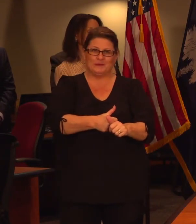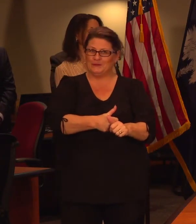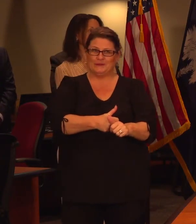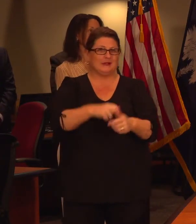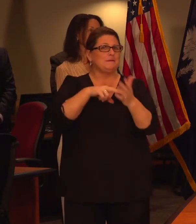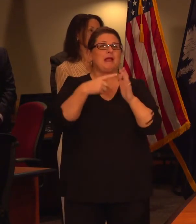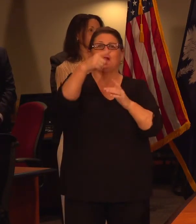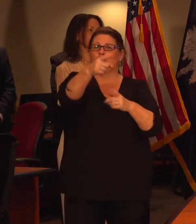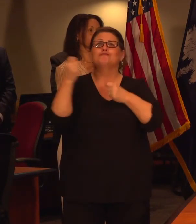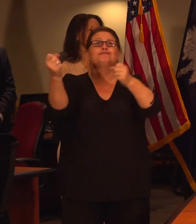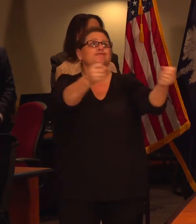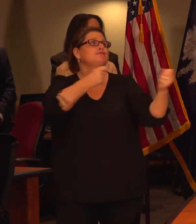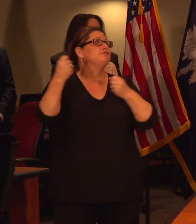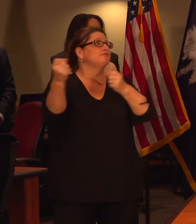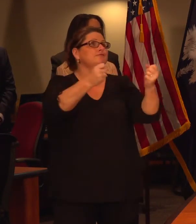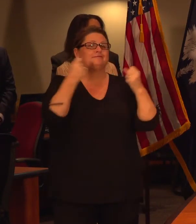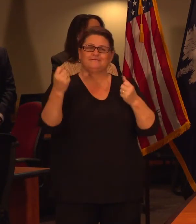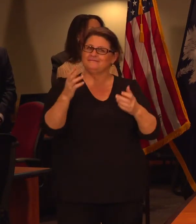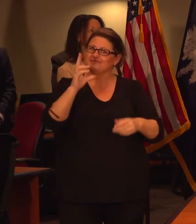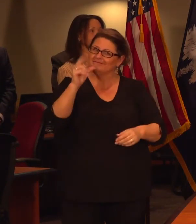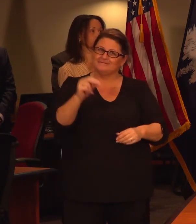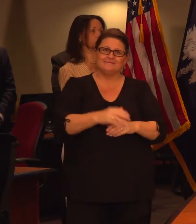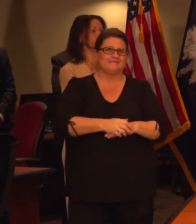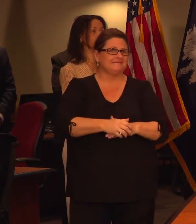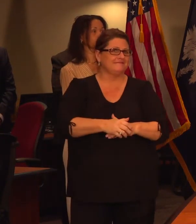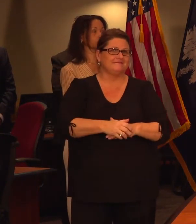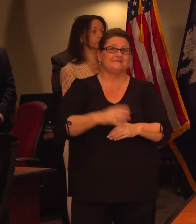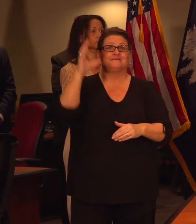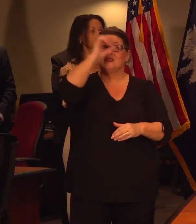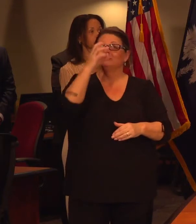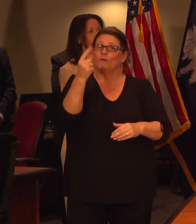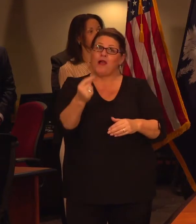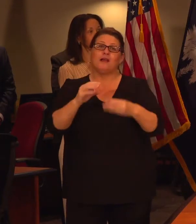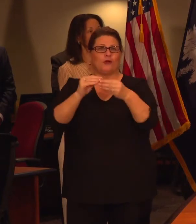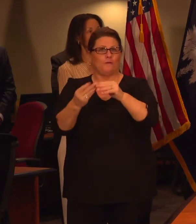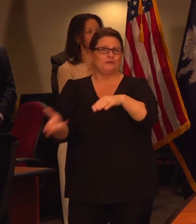they're moving around. Those kind of things added to this increased,